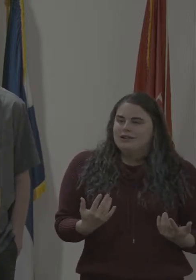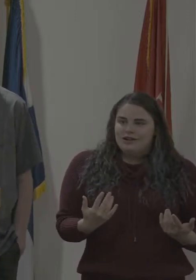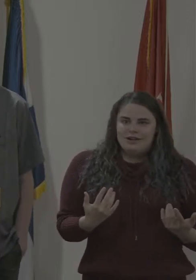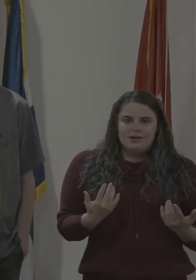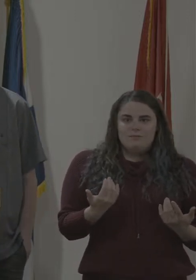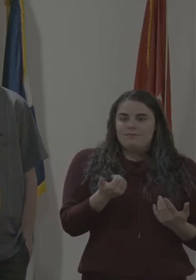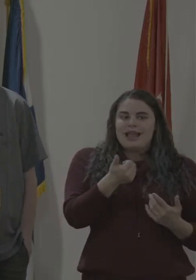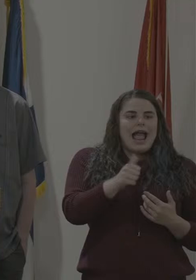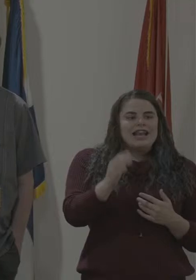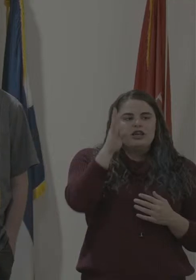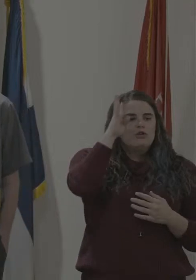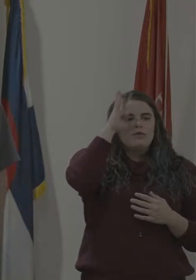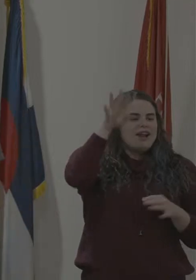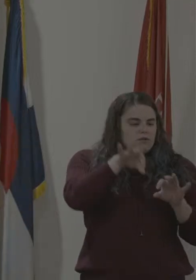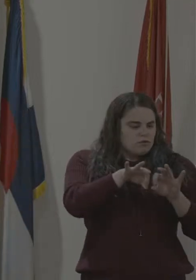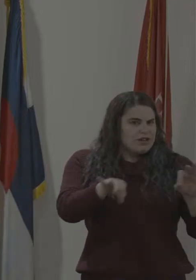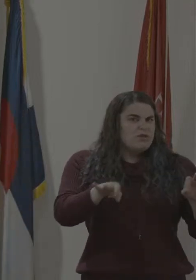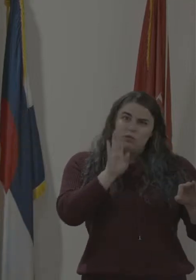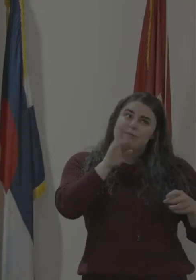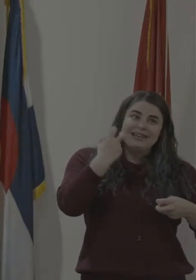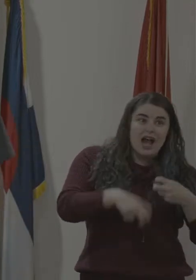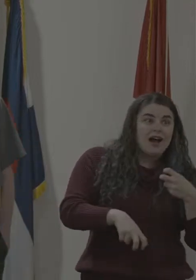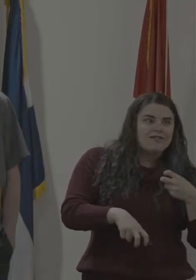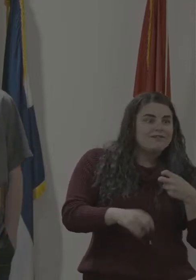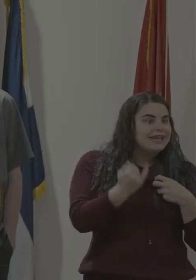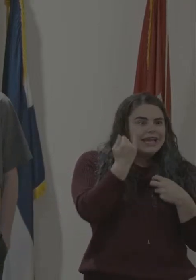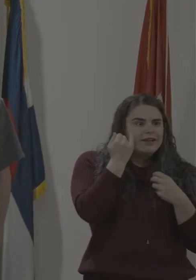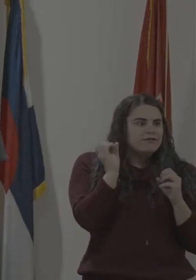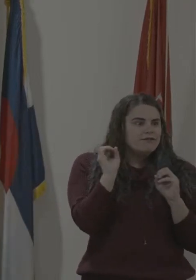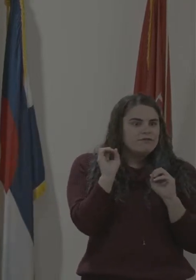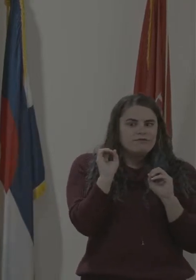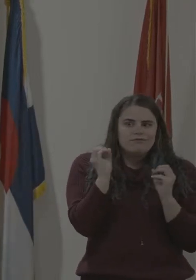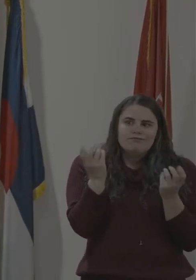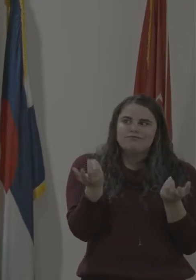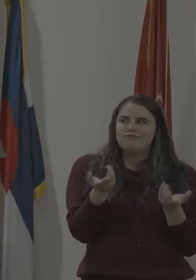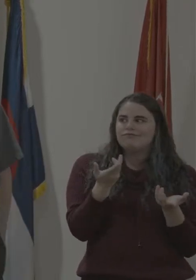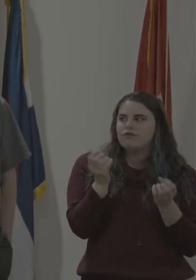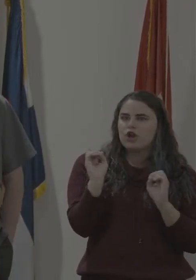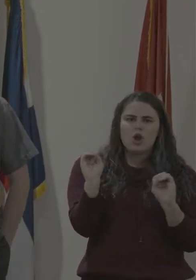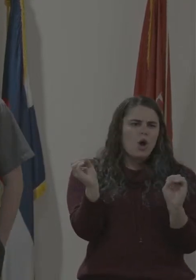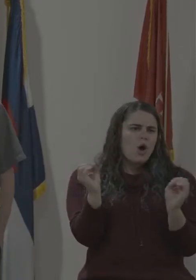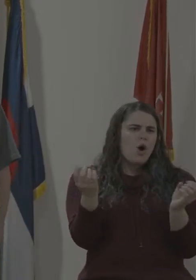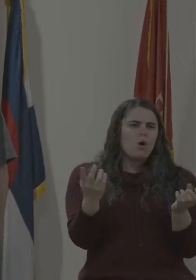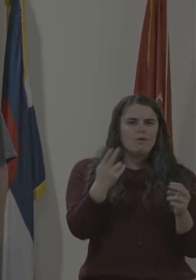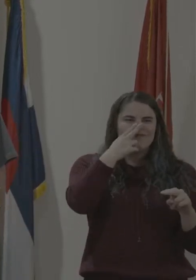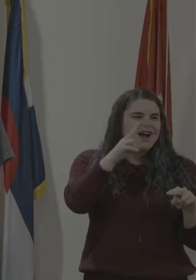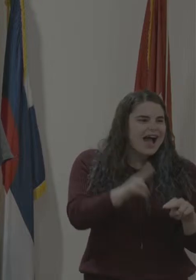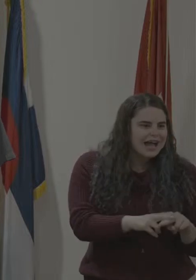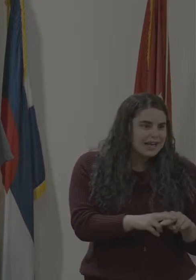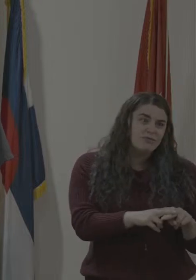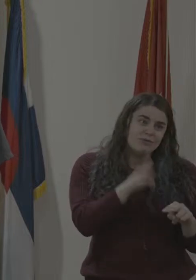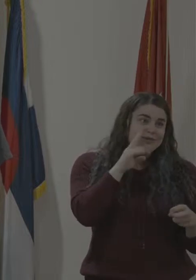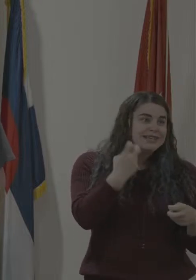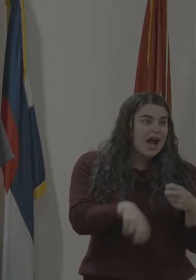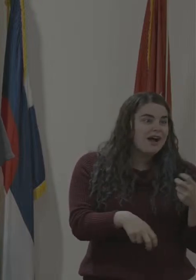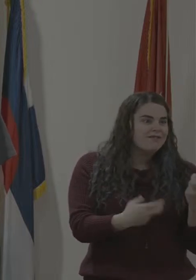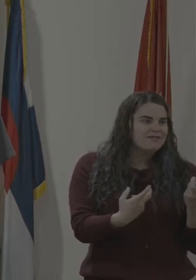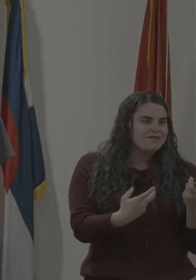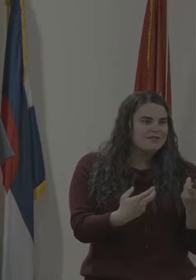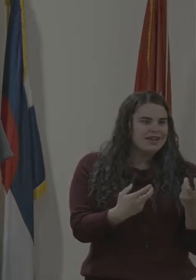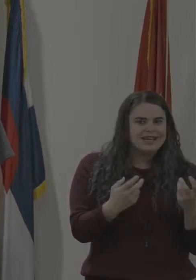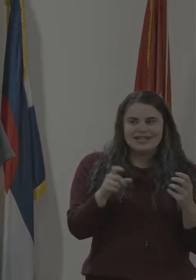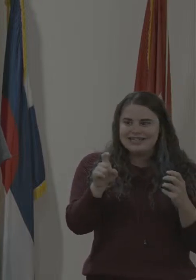sort of creative degree. I feel like if you didn't have a little bit of, fun with your, fellow